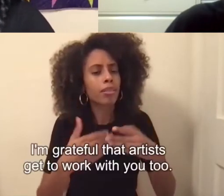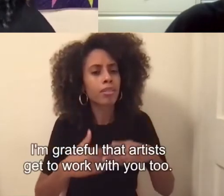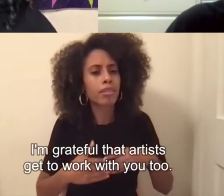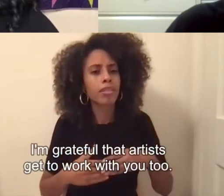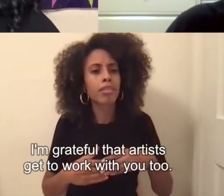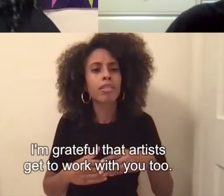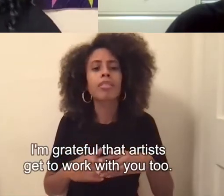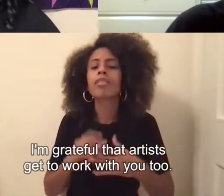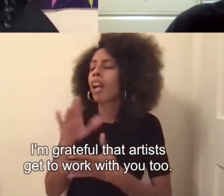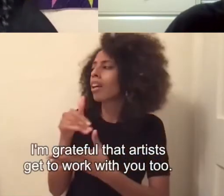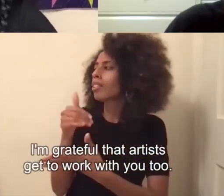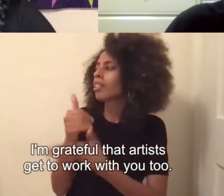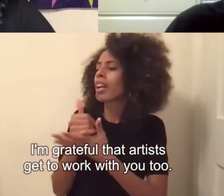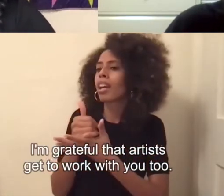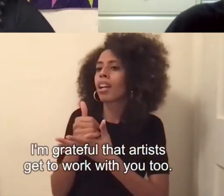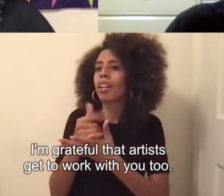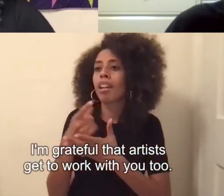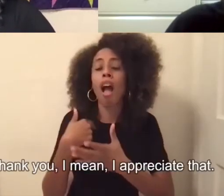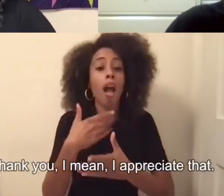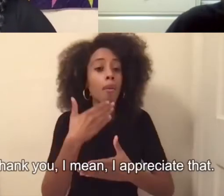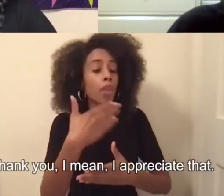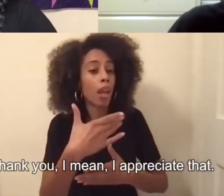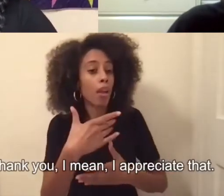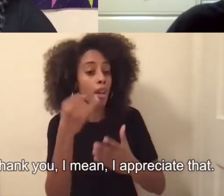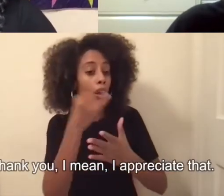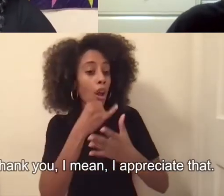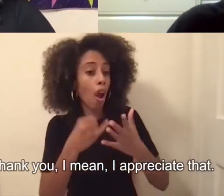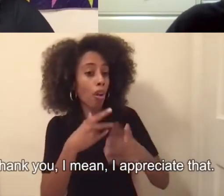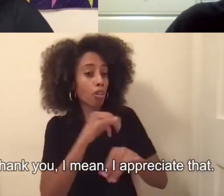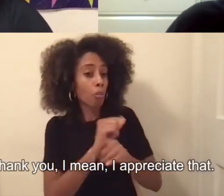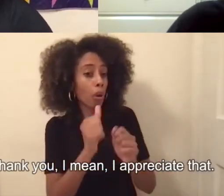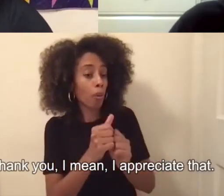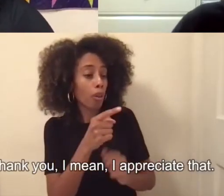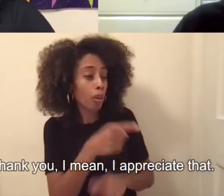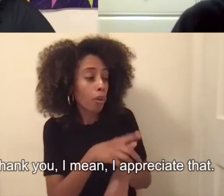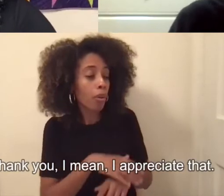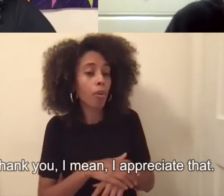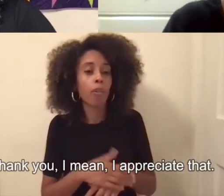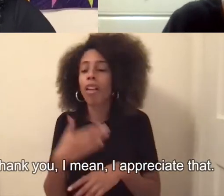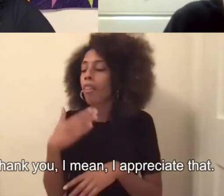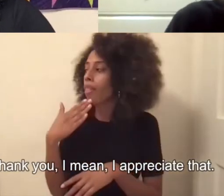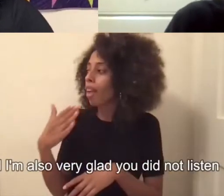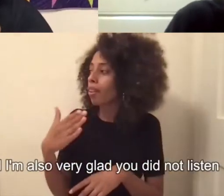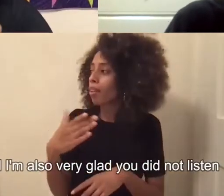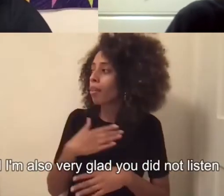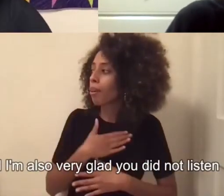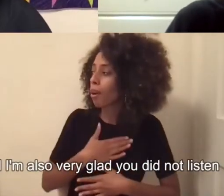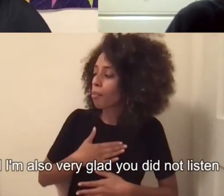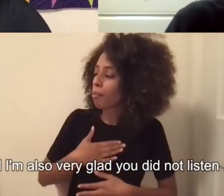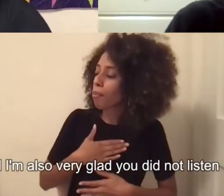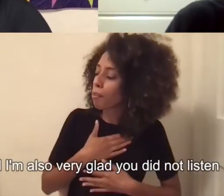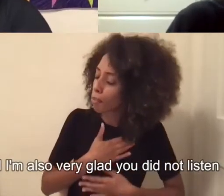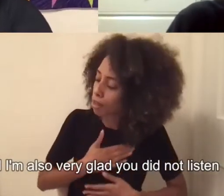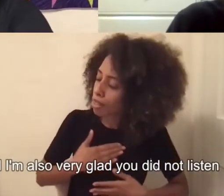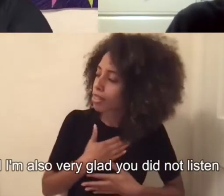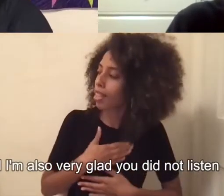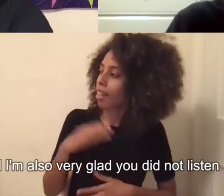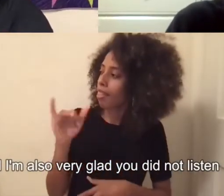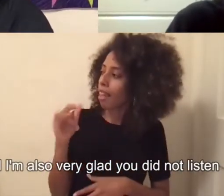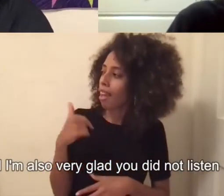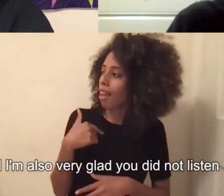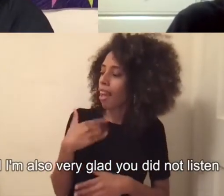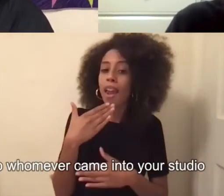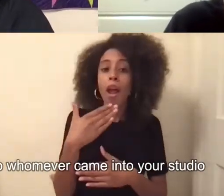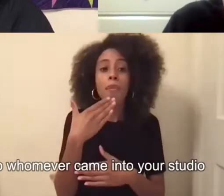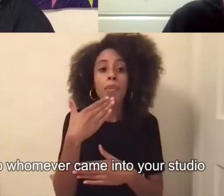I'm grateful that artists get to work with you too. Thank you. I mean, I appreciate that. And I'm also very glad you did